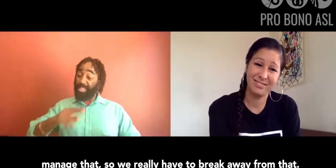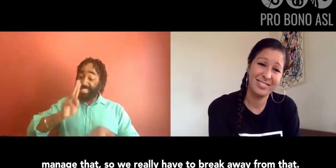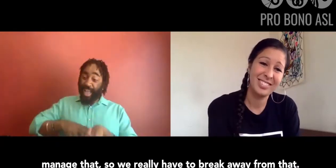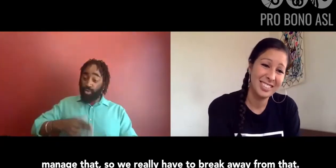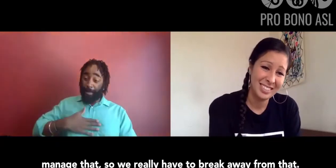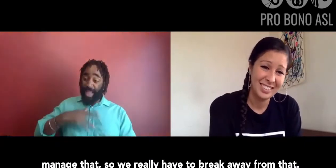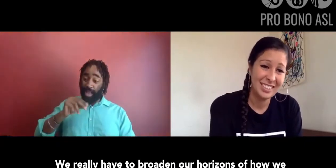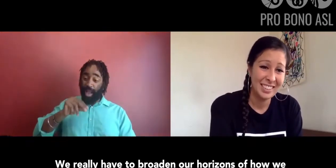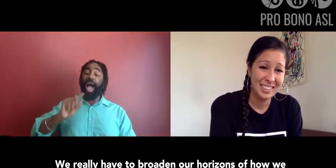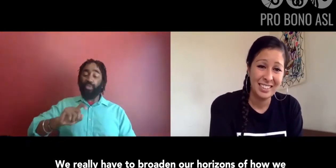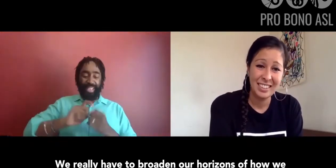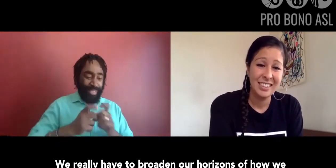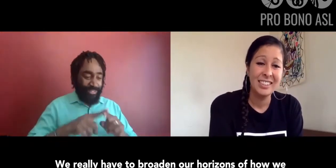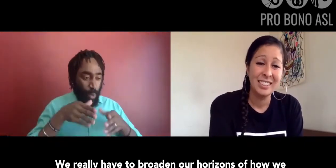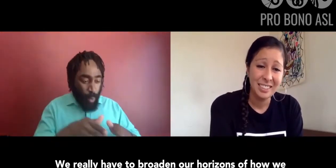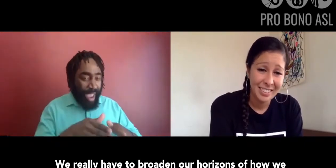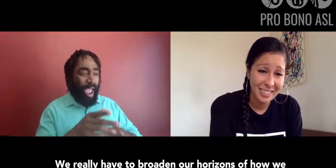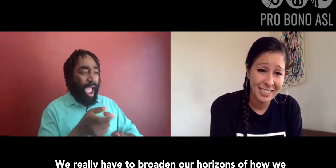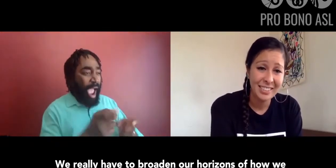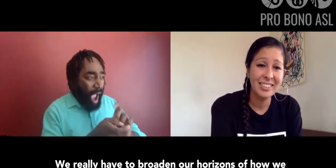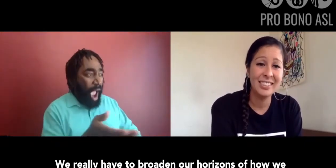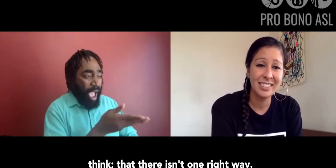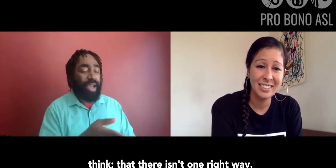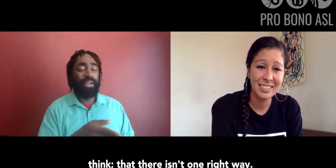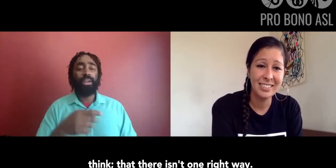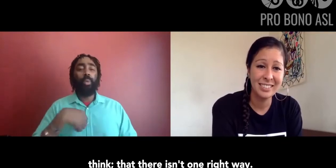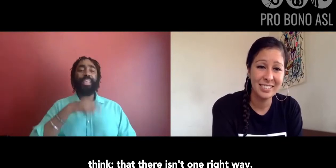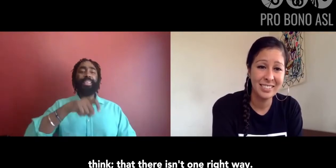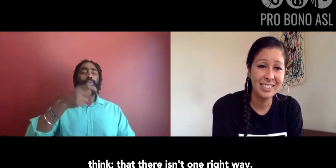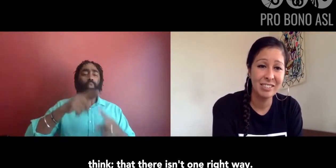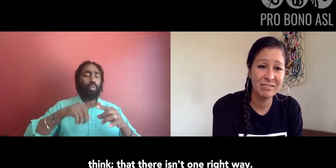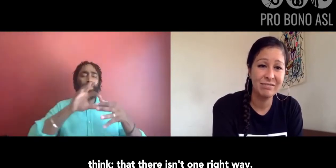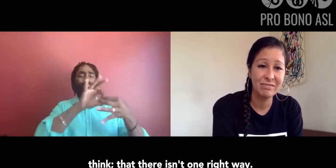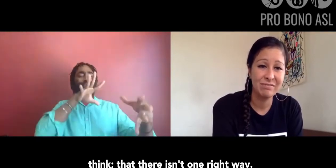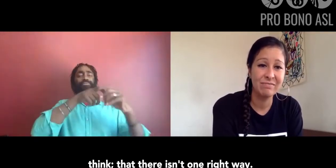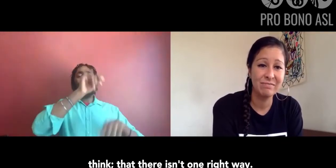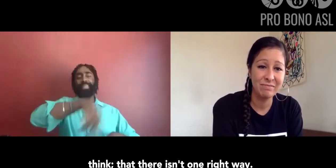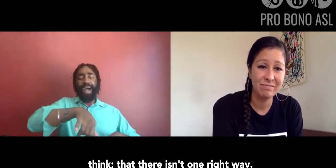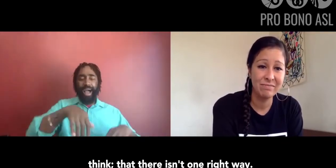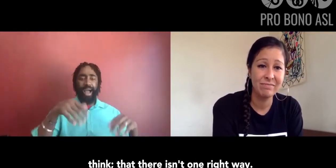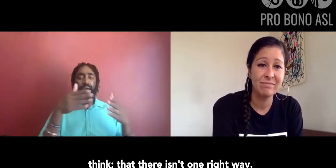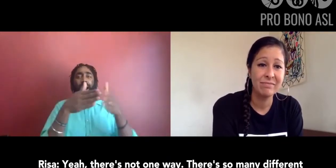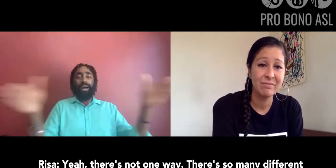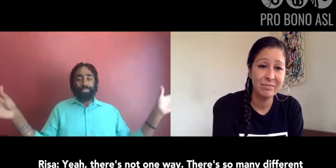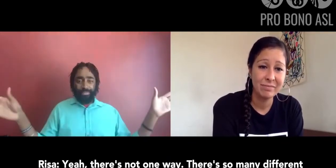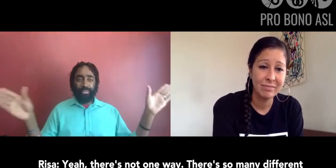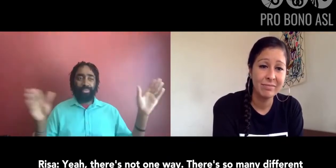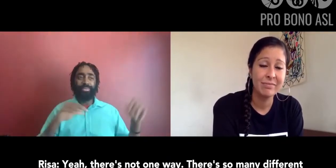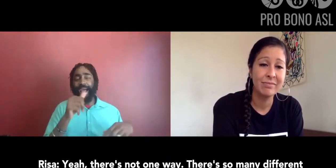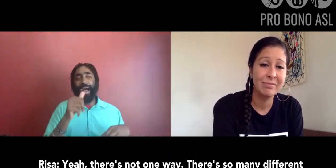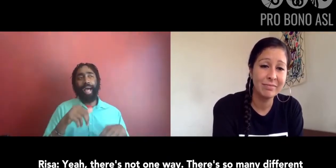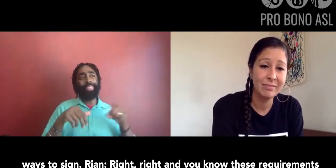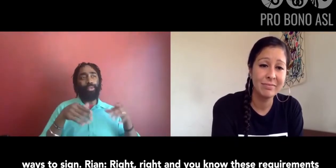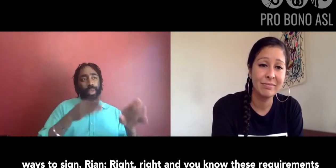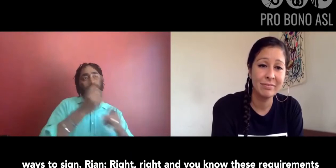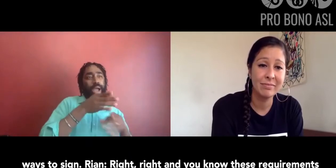really have to break away from that. We really have to broaden our horizons of how we think that there isn't one right way. Yeah, there's not one way. There's so